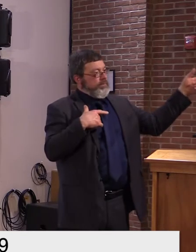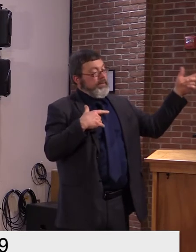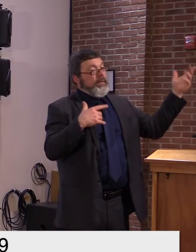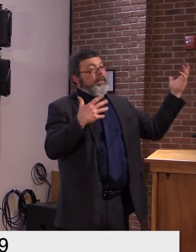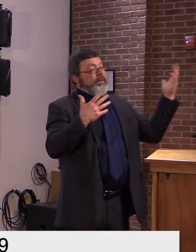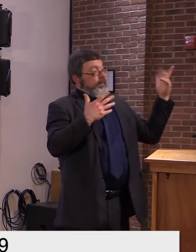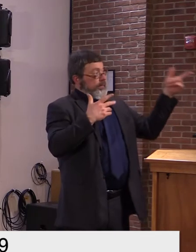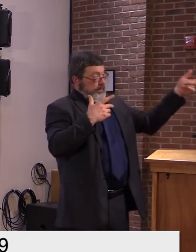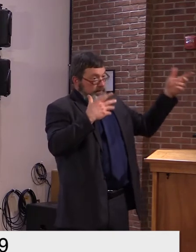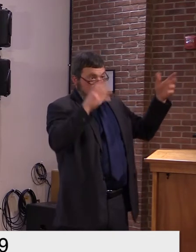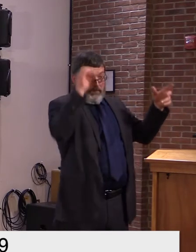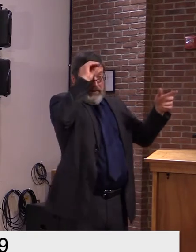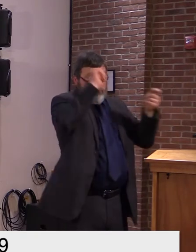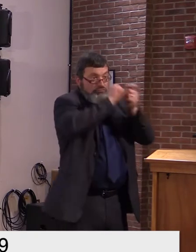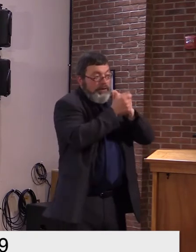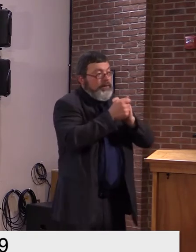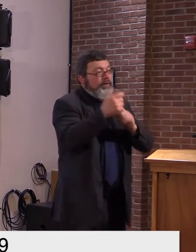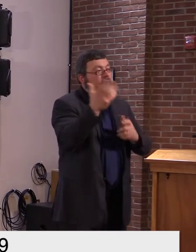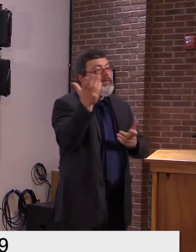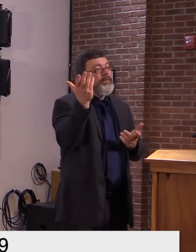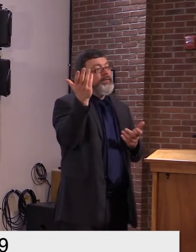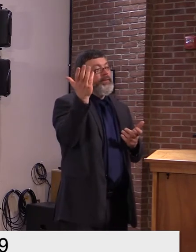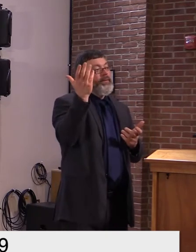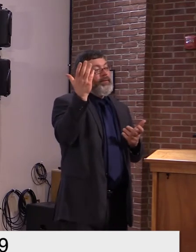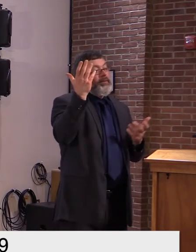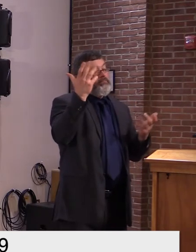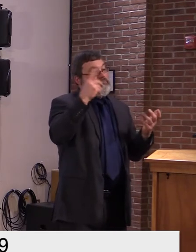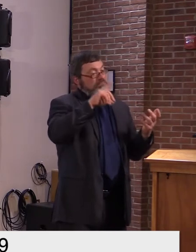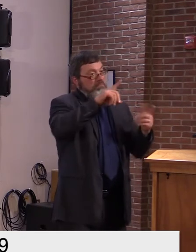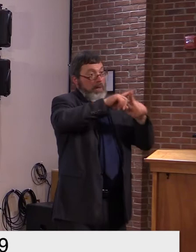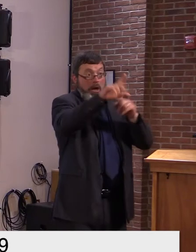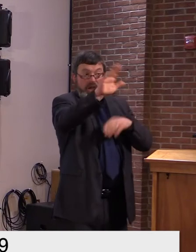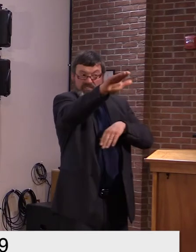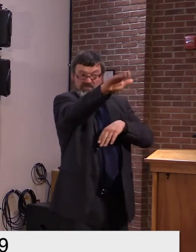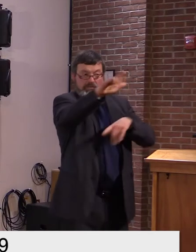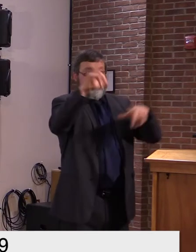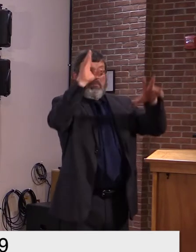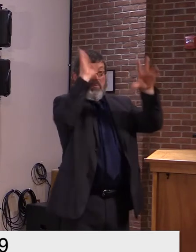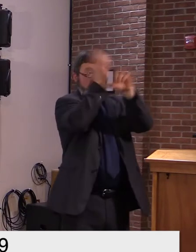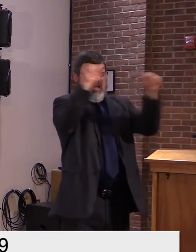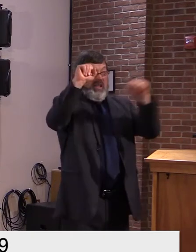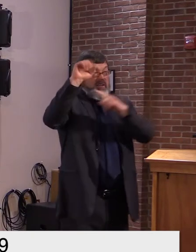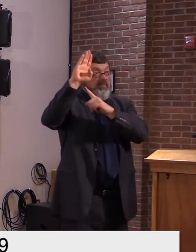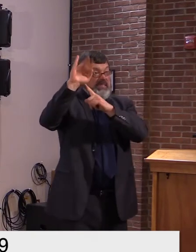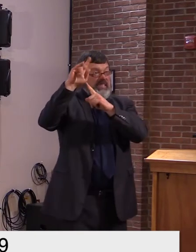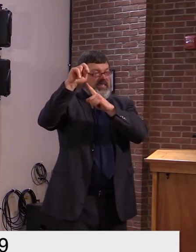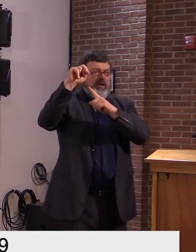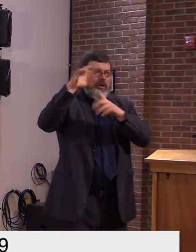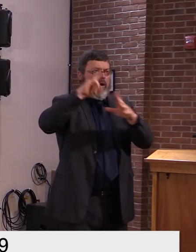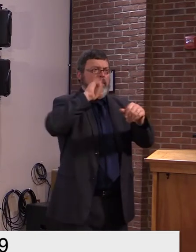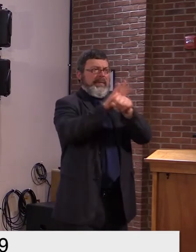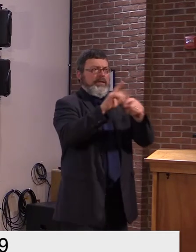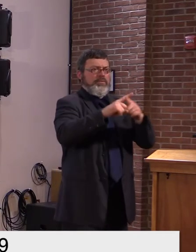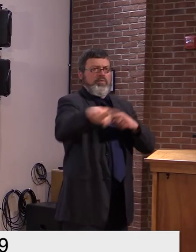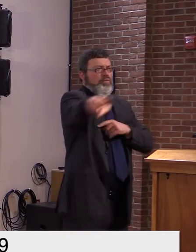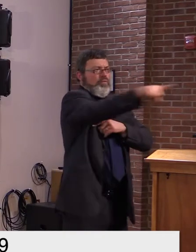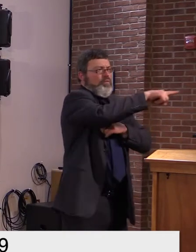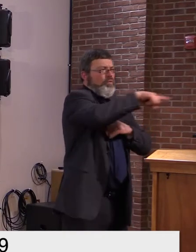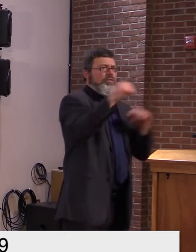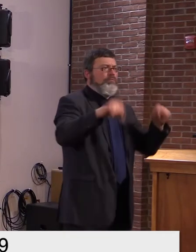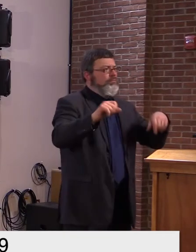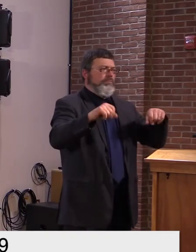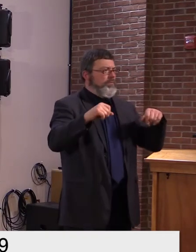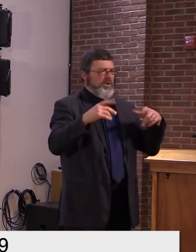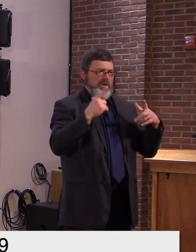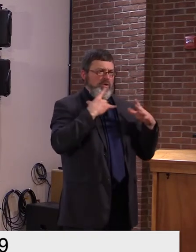Vice President-elect Biden, is committed to state and local aid. He understands how important that is. Number two, my